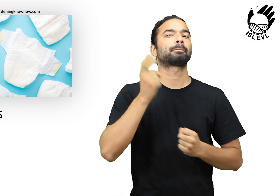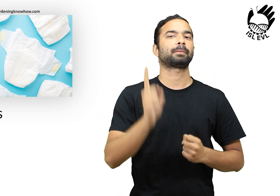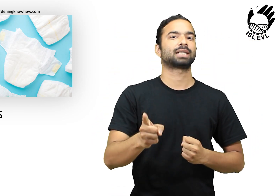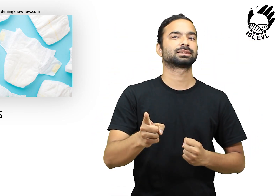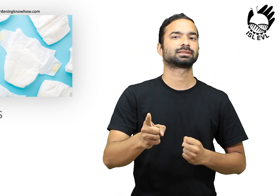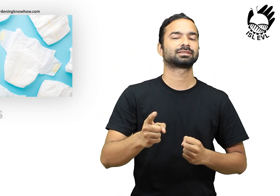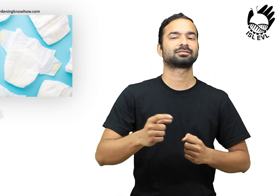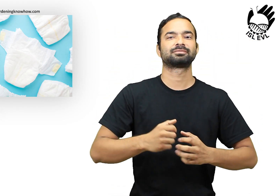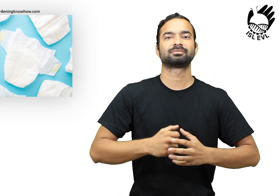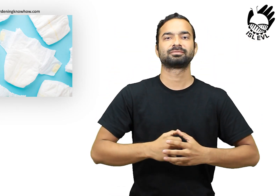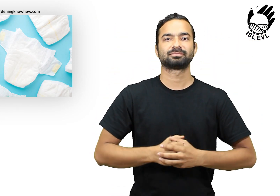hydrogel sample,